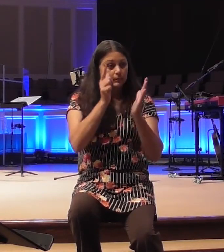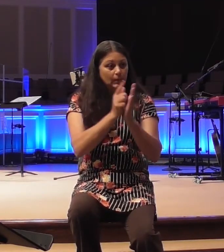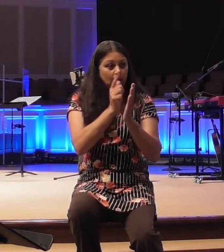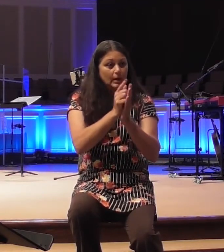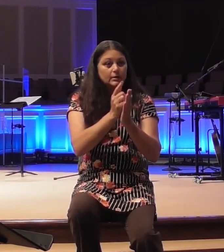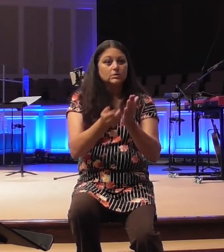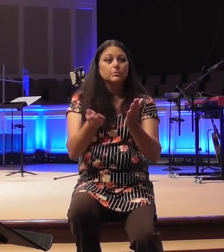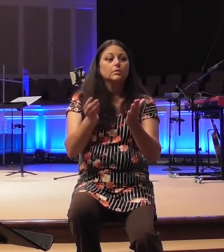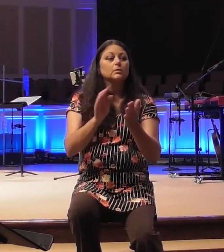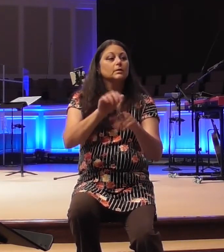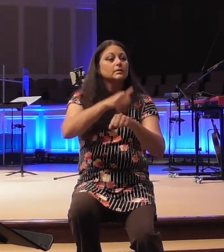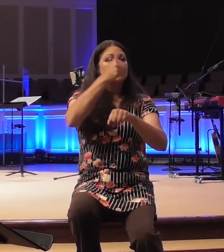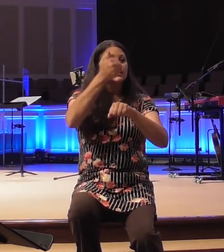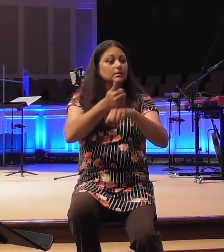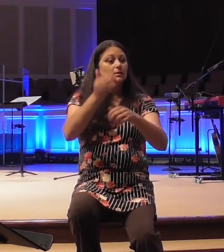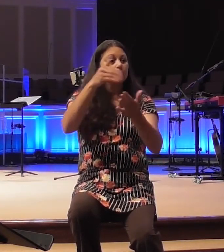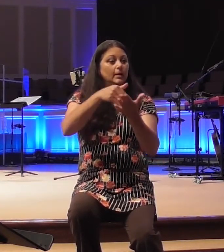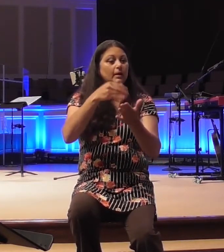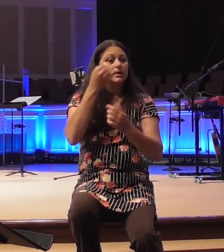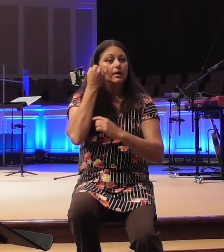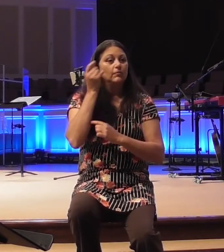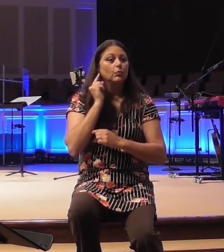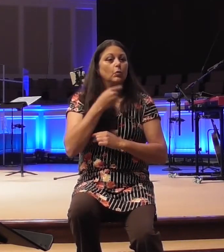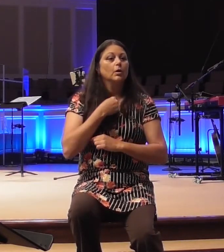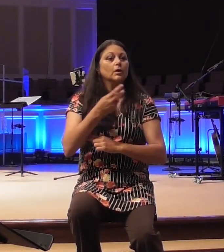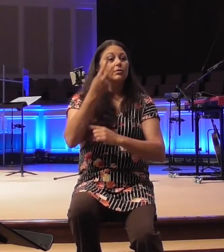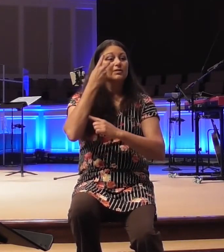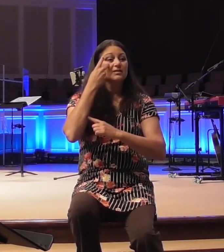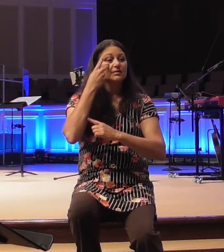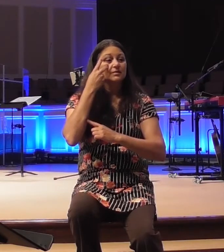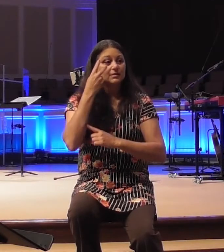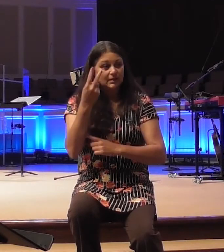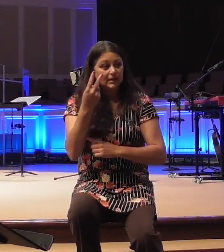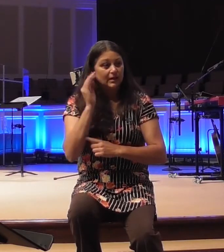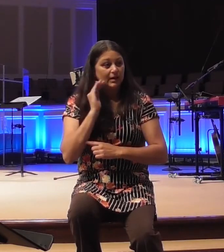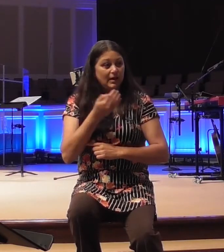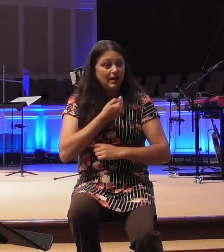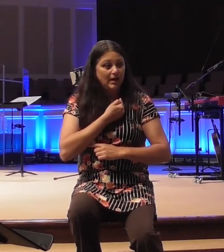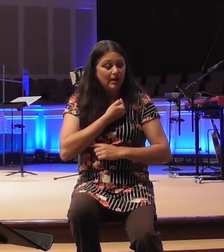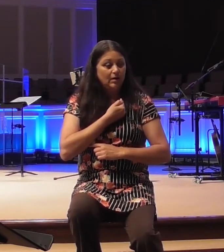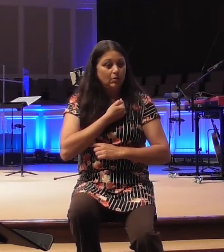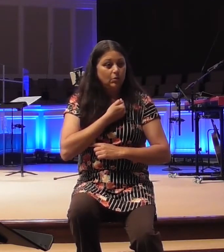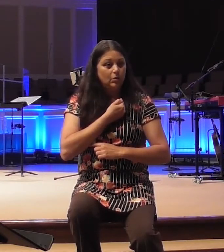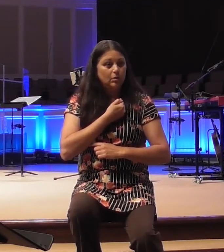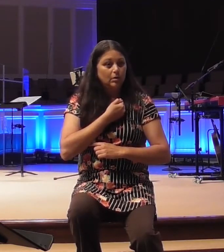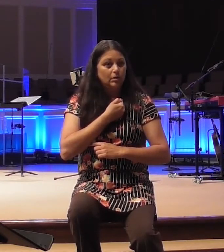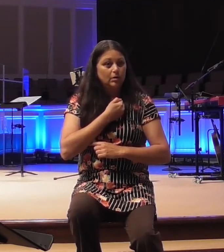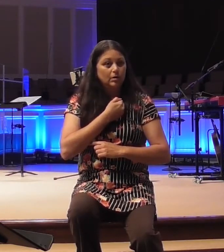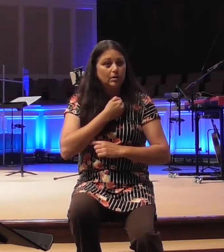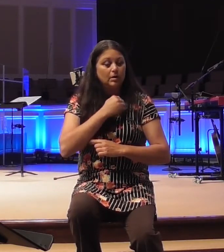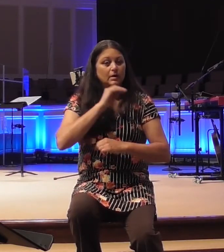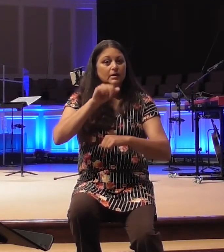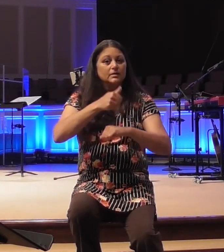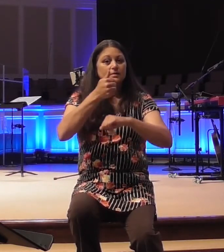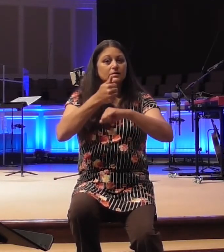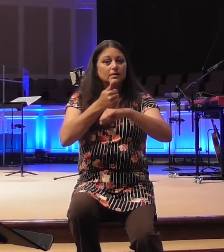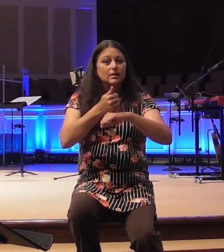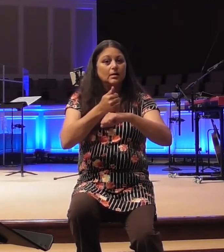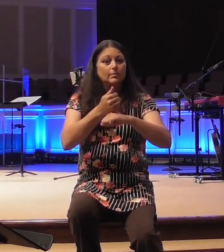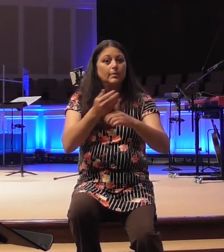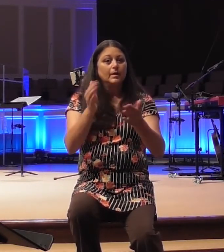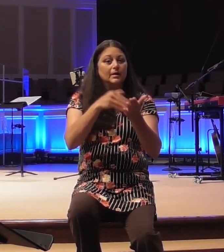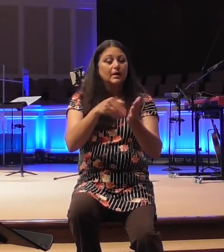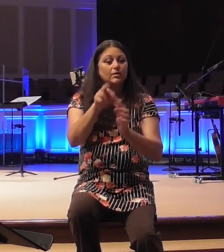see restoration, it's got to be rooted in the gospel of Jesus Christ, in the glorious, bold announcement that in